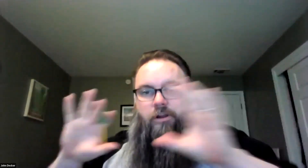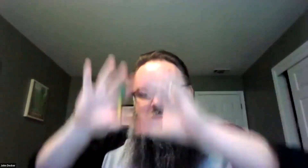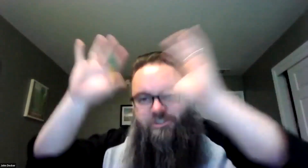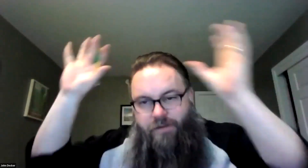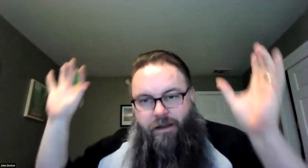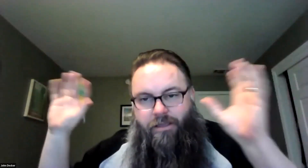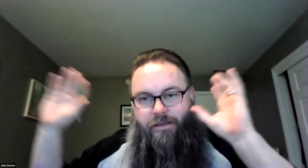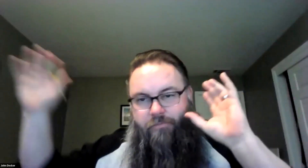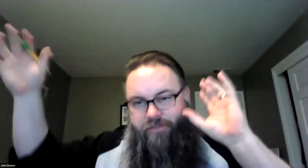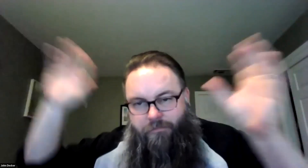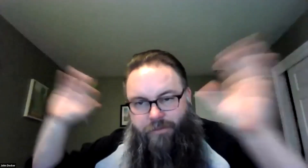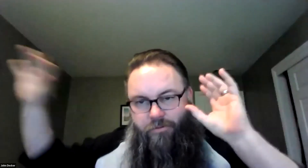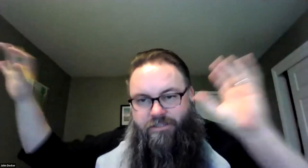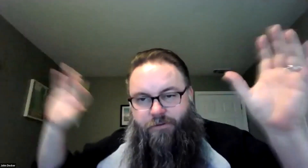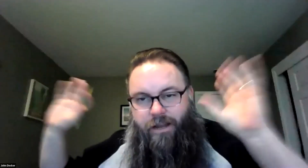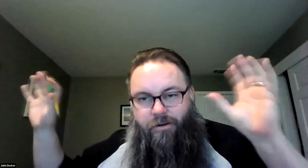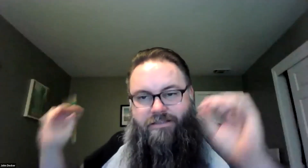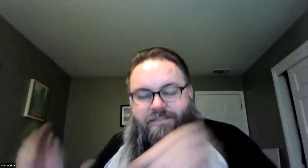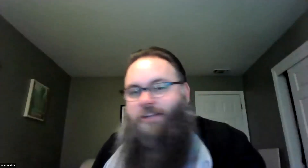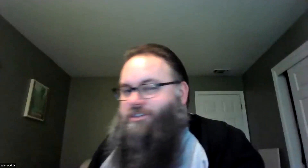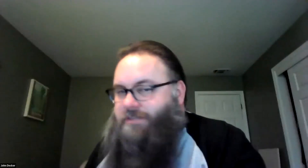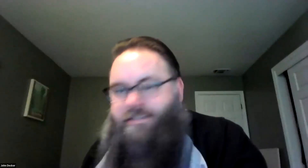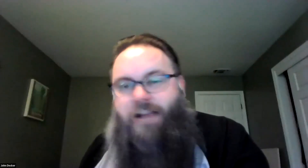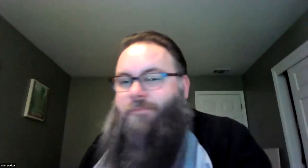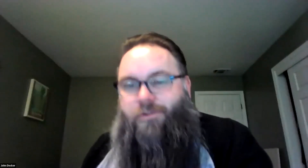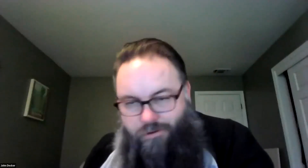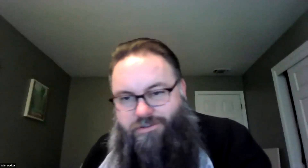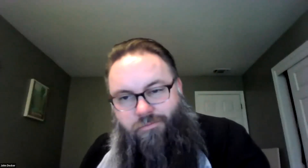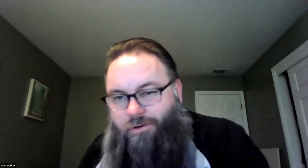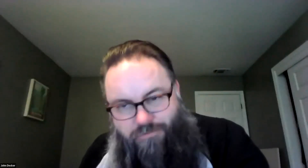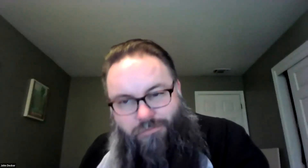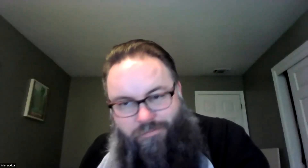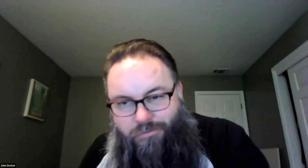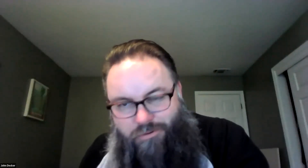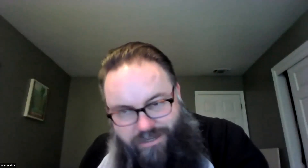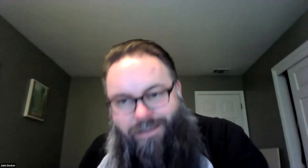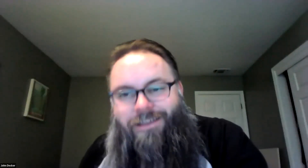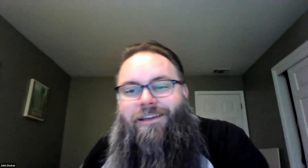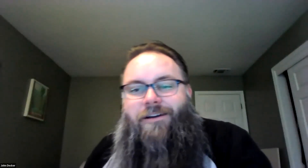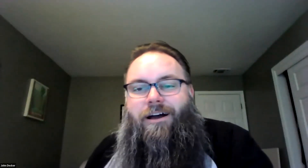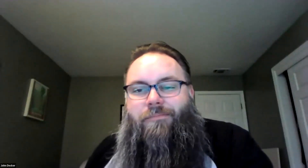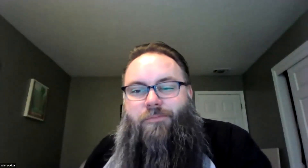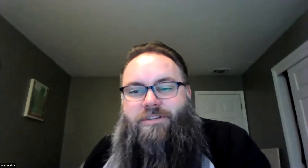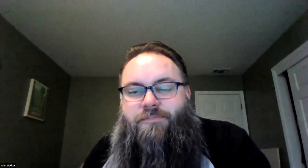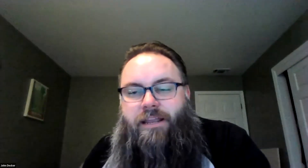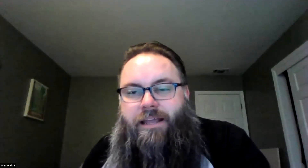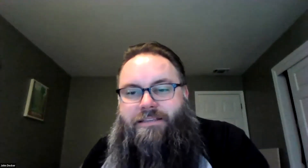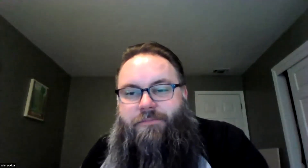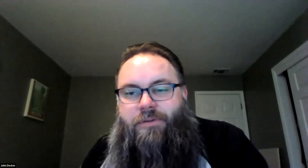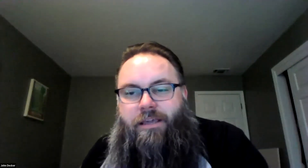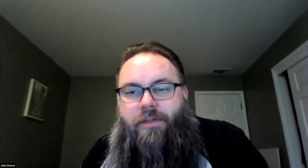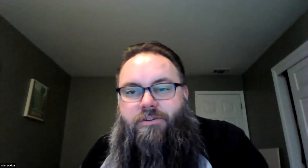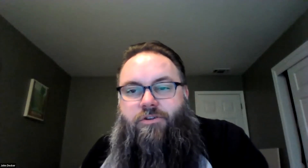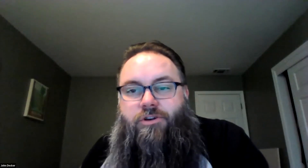kind of our catchment area. We've got people in different areas. It's not just the Sacramento folks or Roseville people per se that are participating